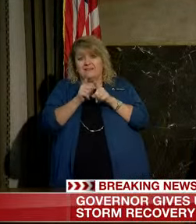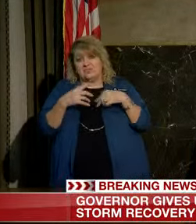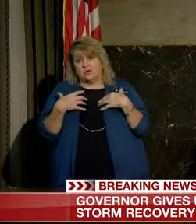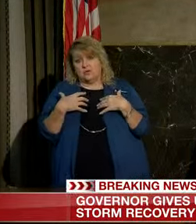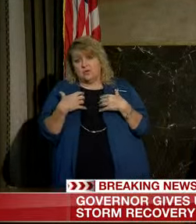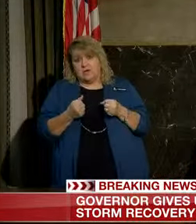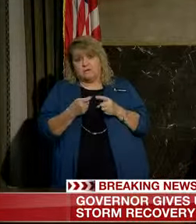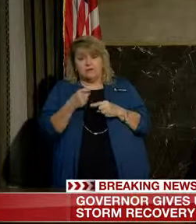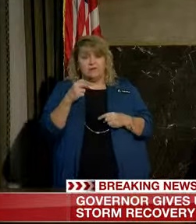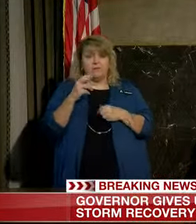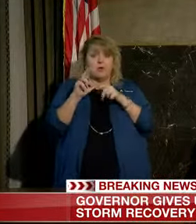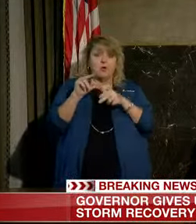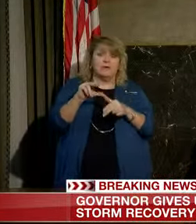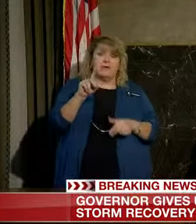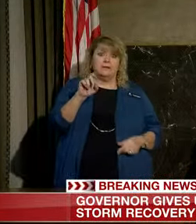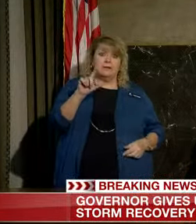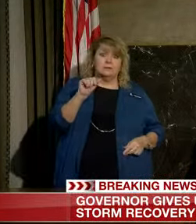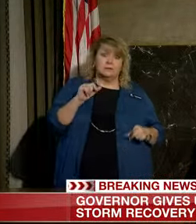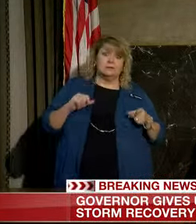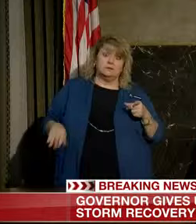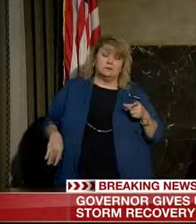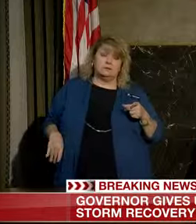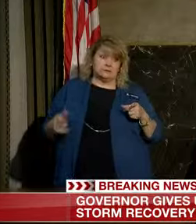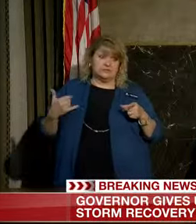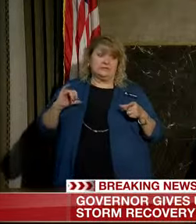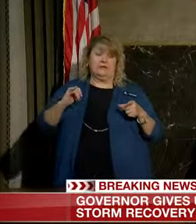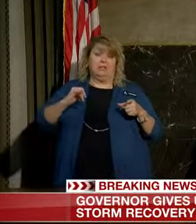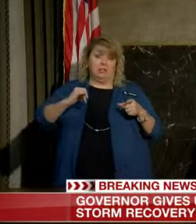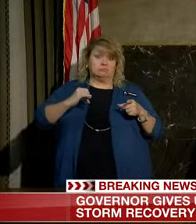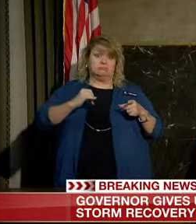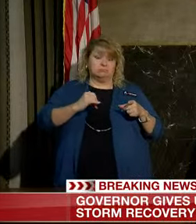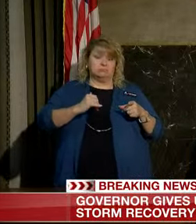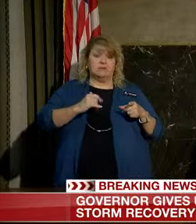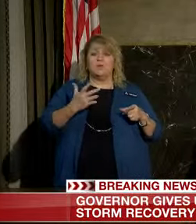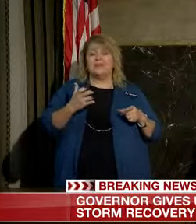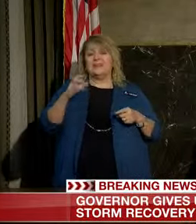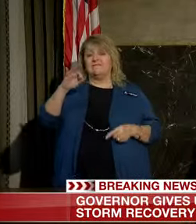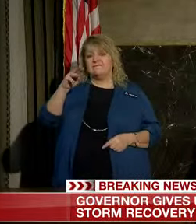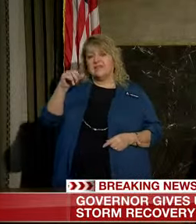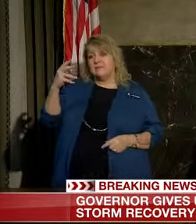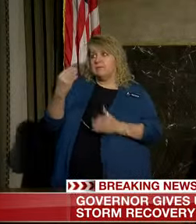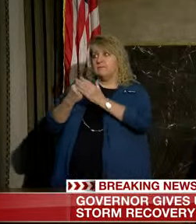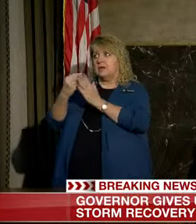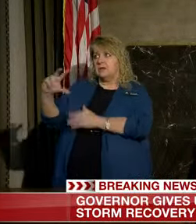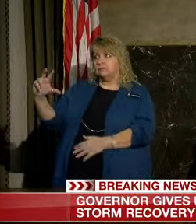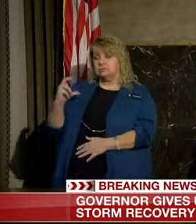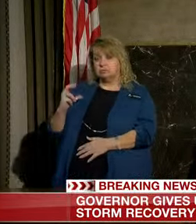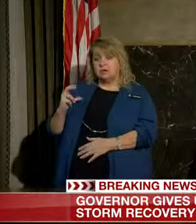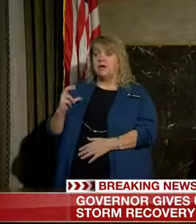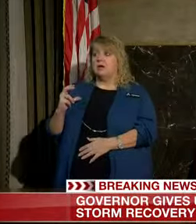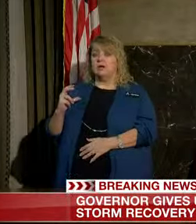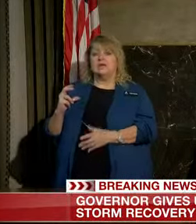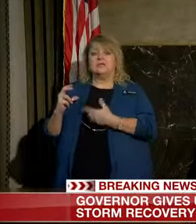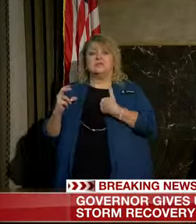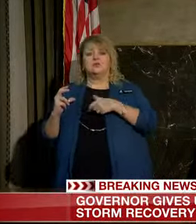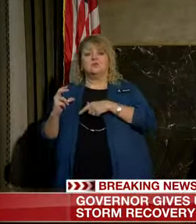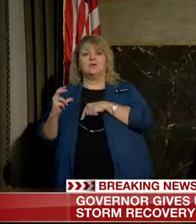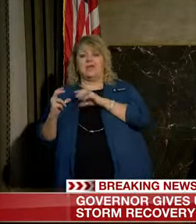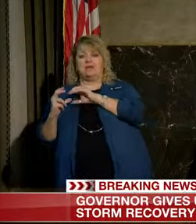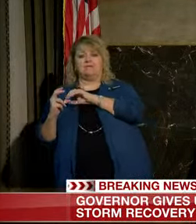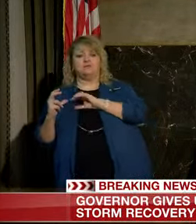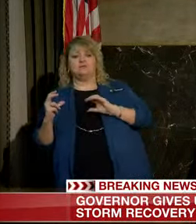Hurricane Delta. And part of that is getting FEMA to obligate the funds, and then after that happens, then we have to make those